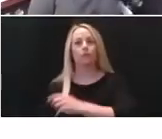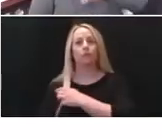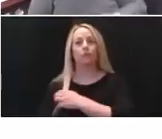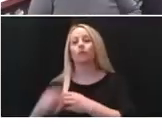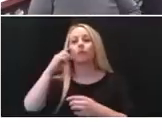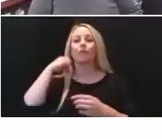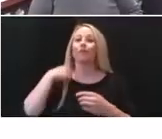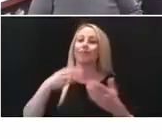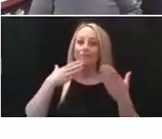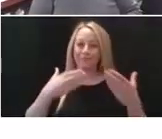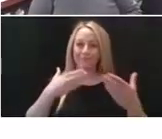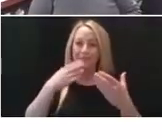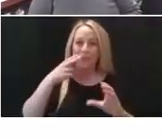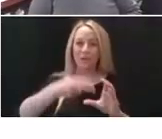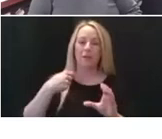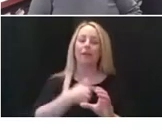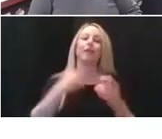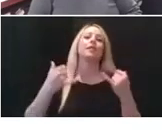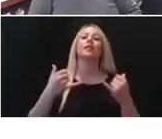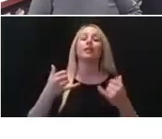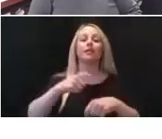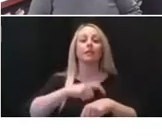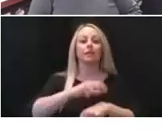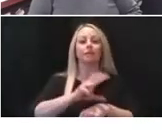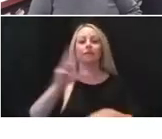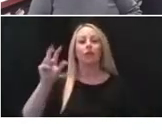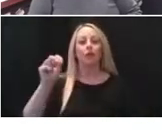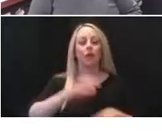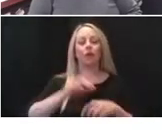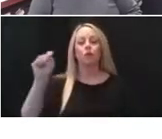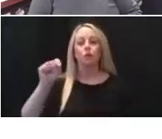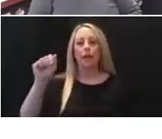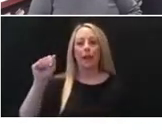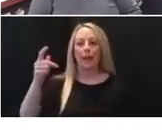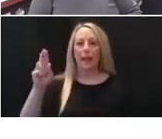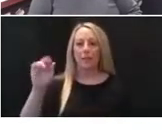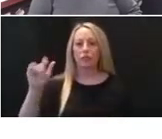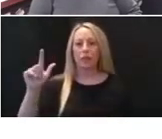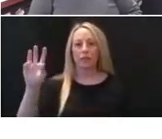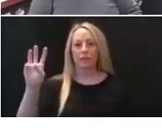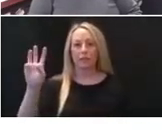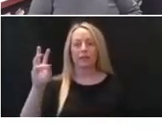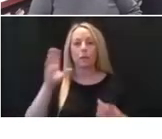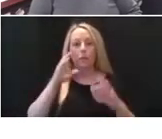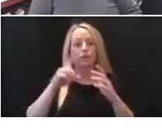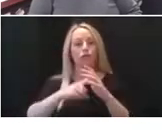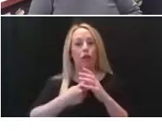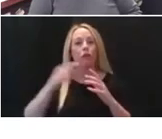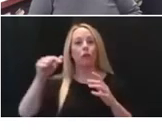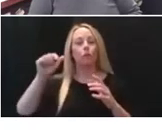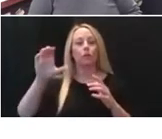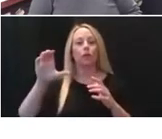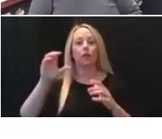Thank you for joining us today, everyone. It's 3:30 on Tuesday, April 6th. We are going to start today's QC COVID-19